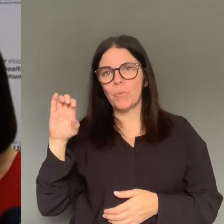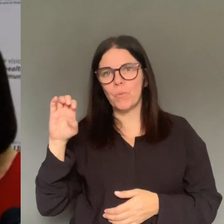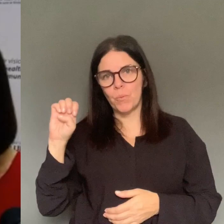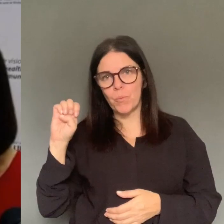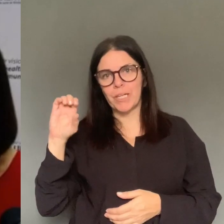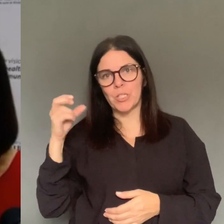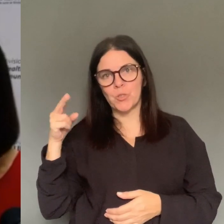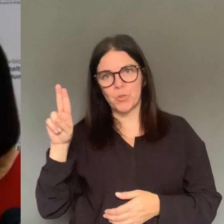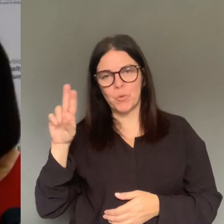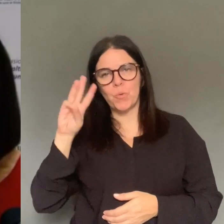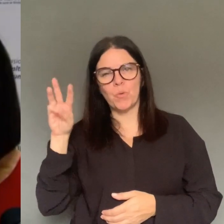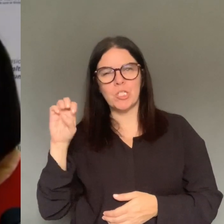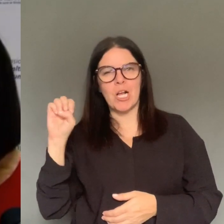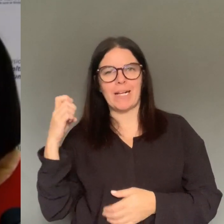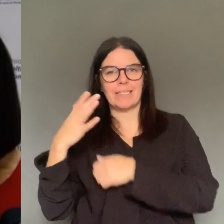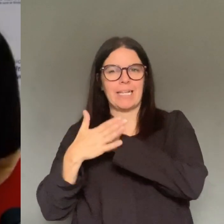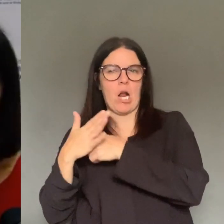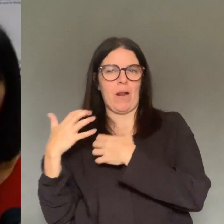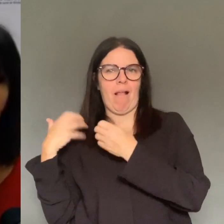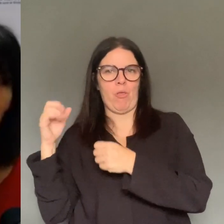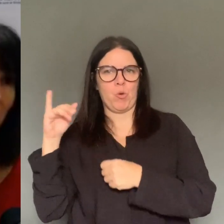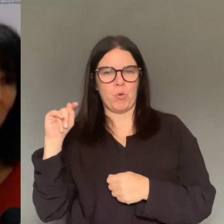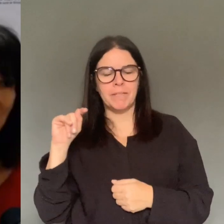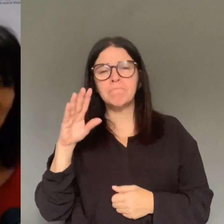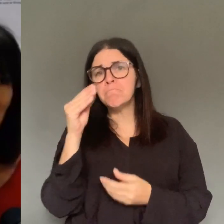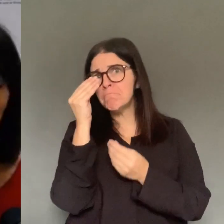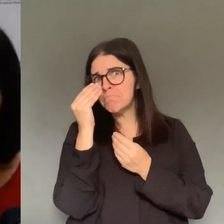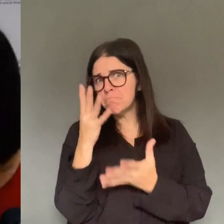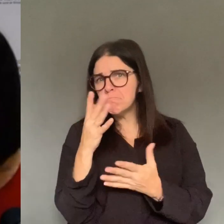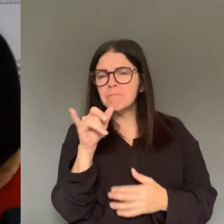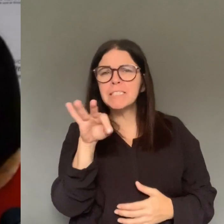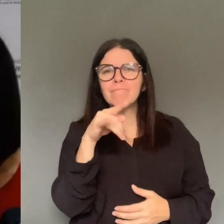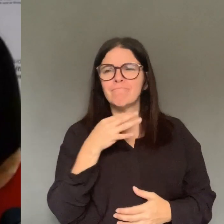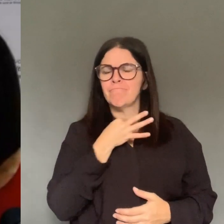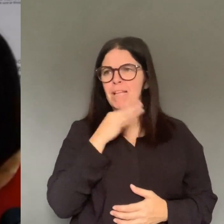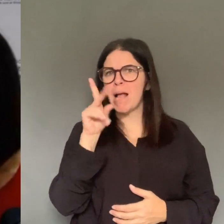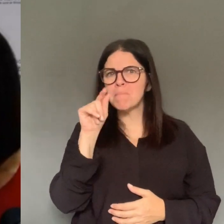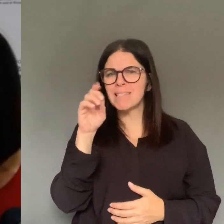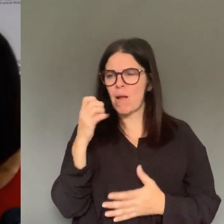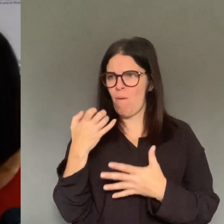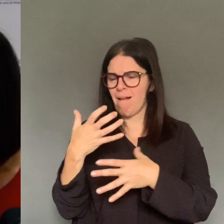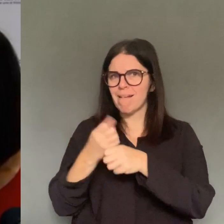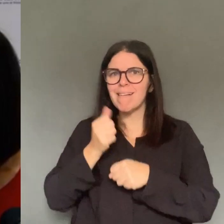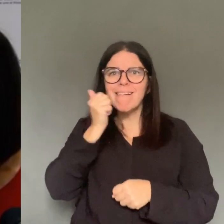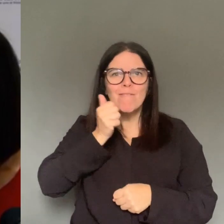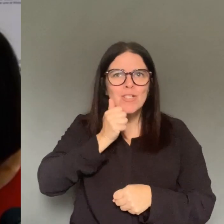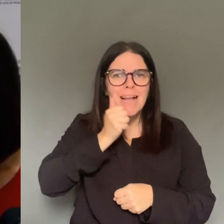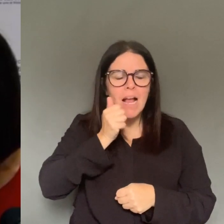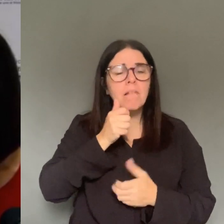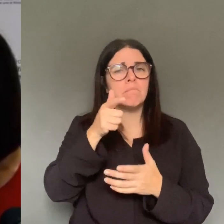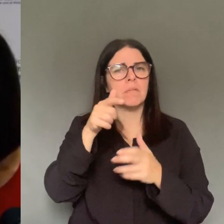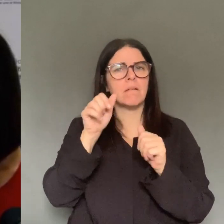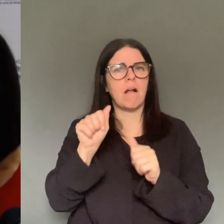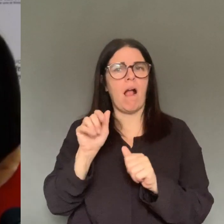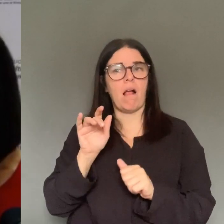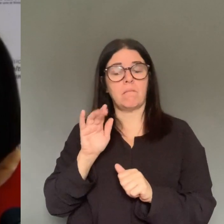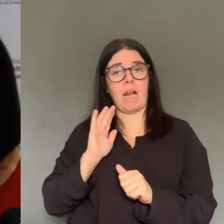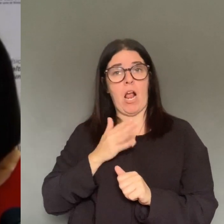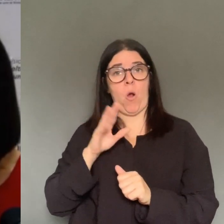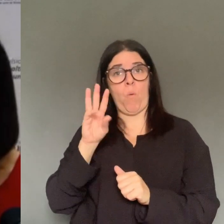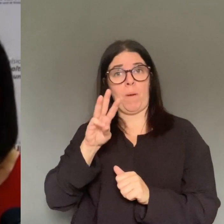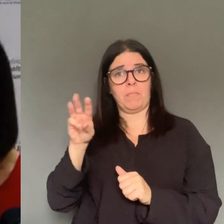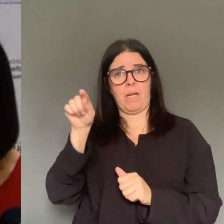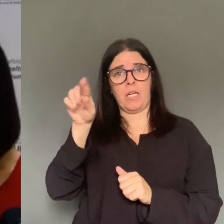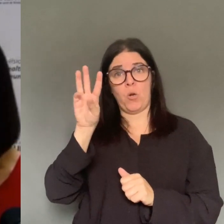email and receive these updates, please subscribe to our website at WECHU.org. You